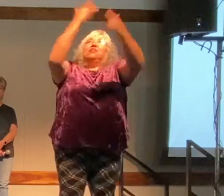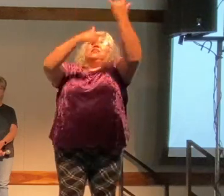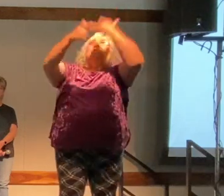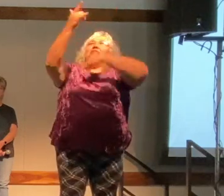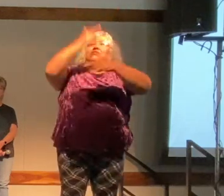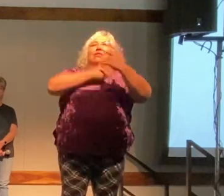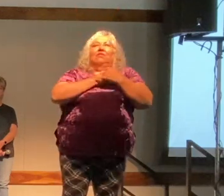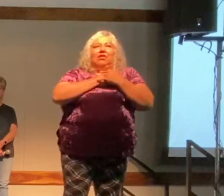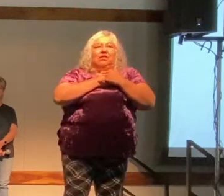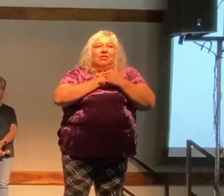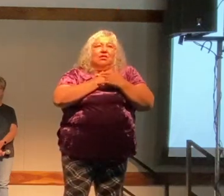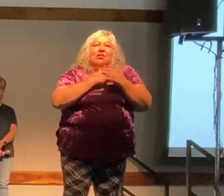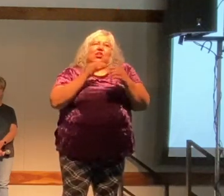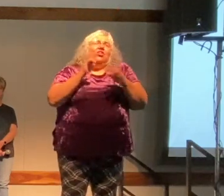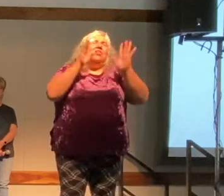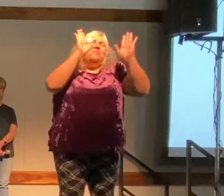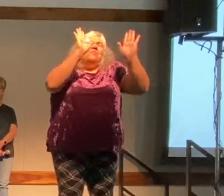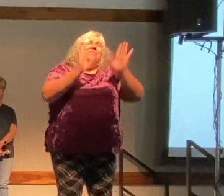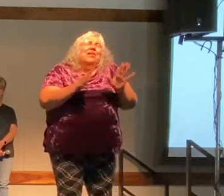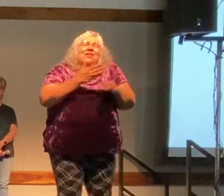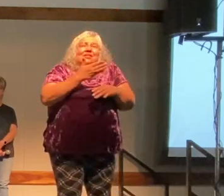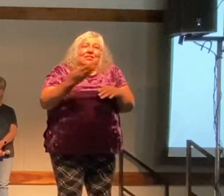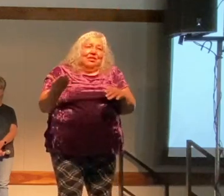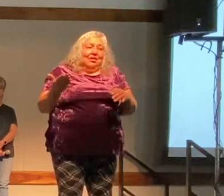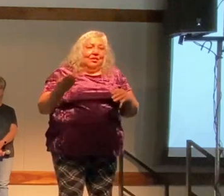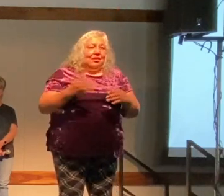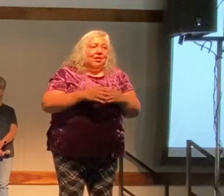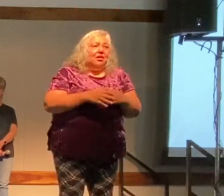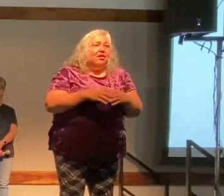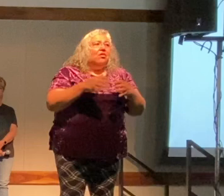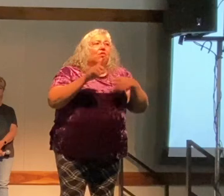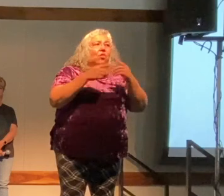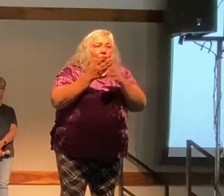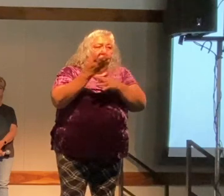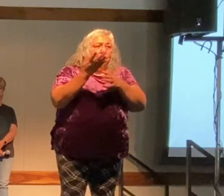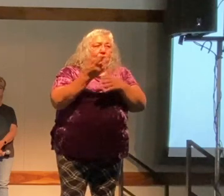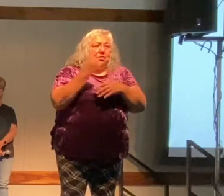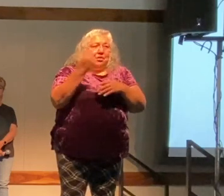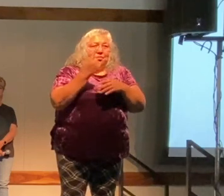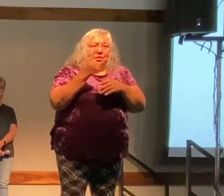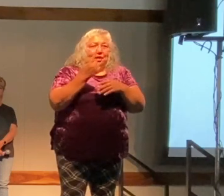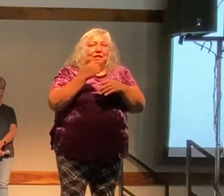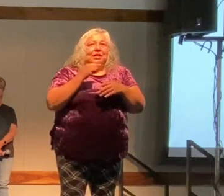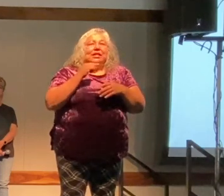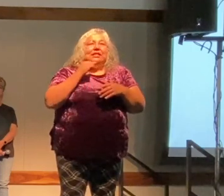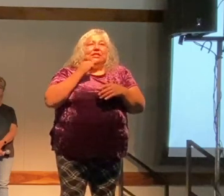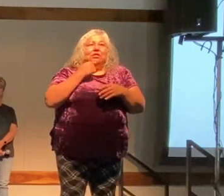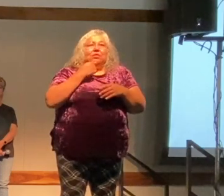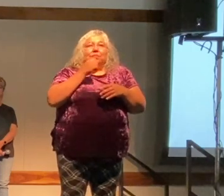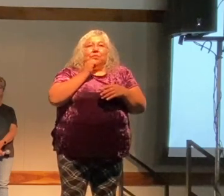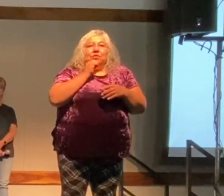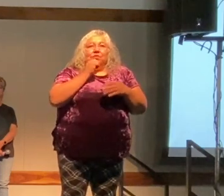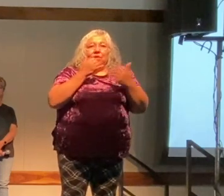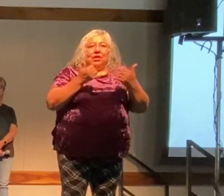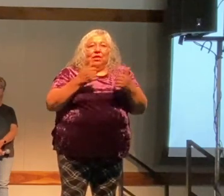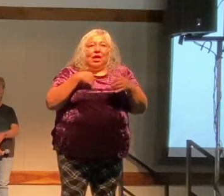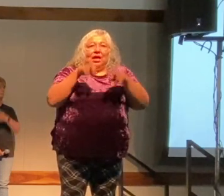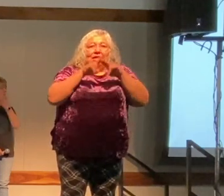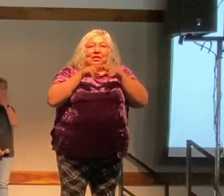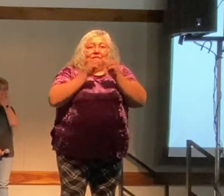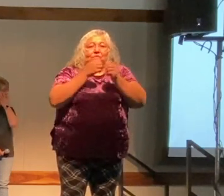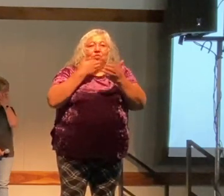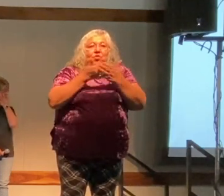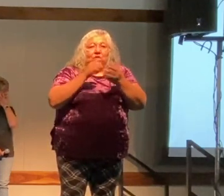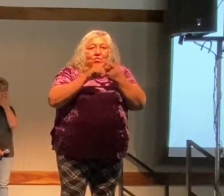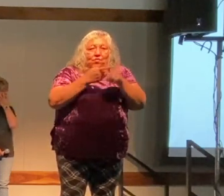mean, it's just an amazing thing. I'm going through something intensely personal right now, and I got to sit with a good